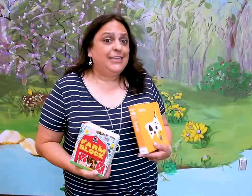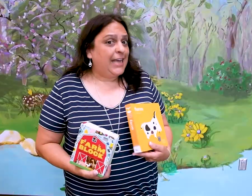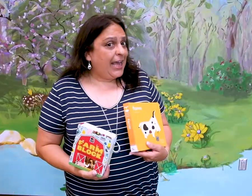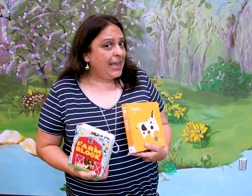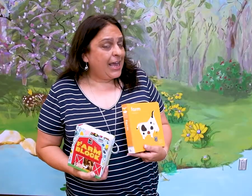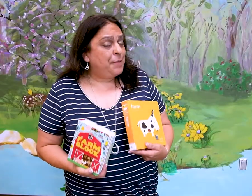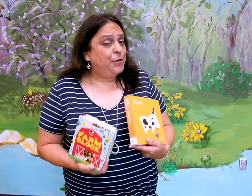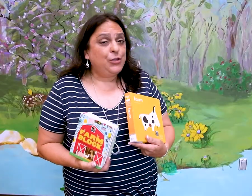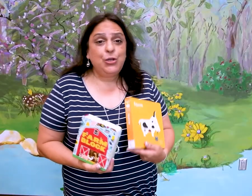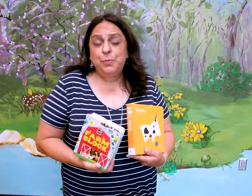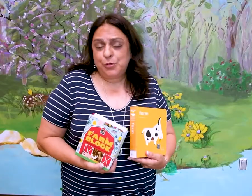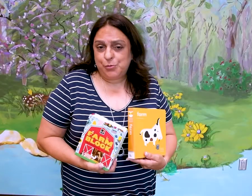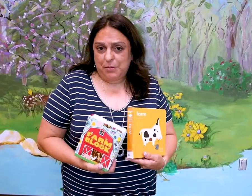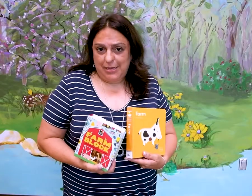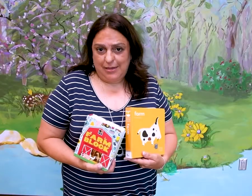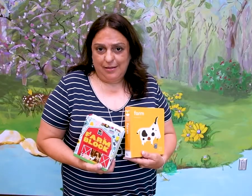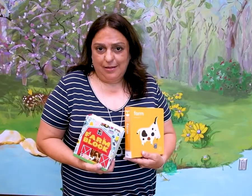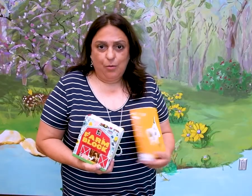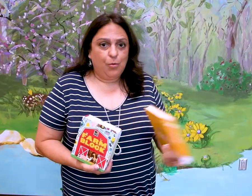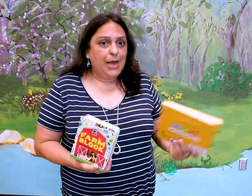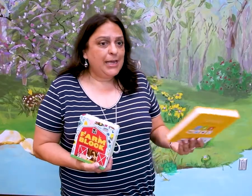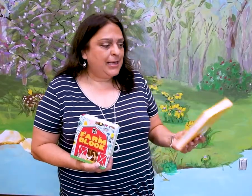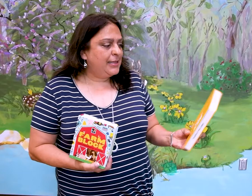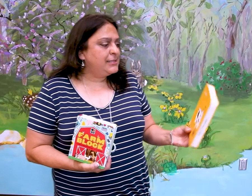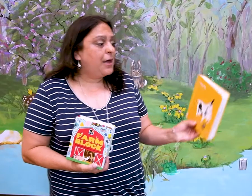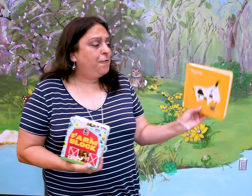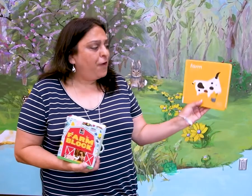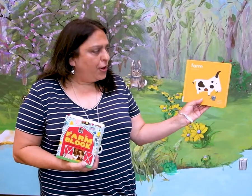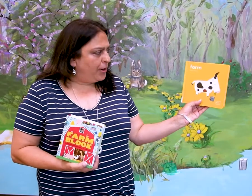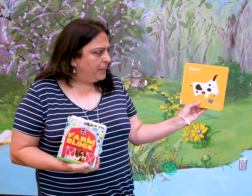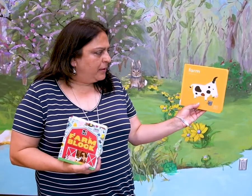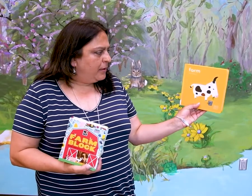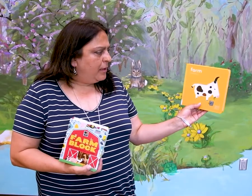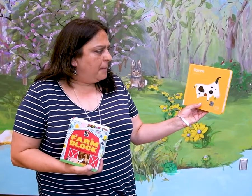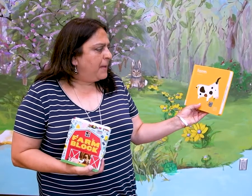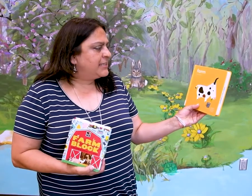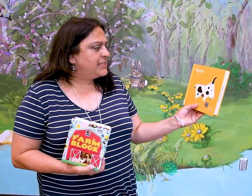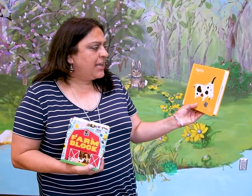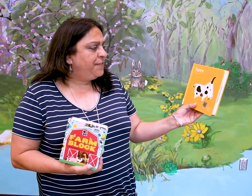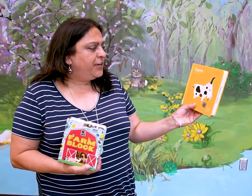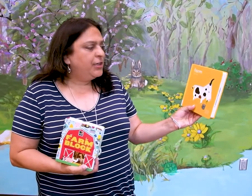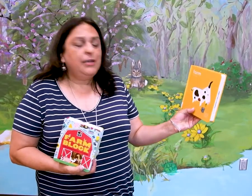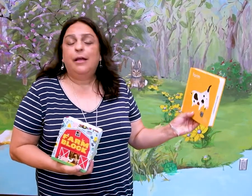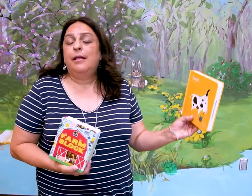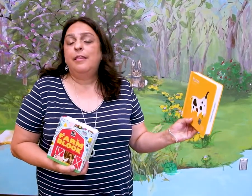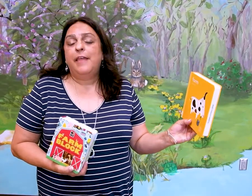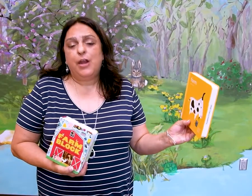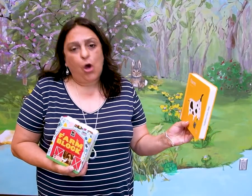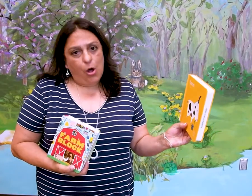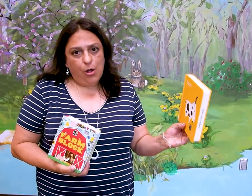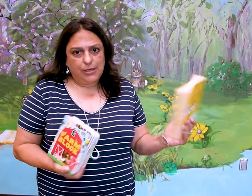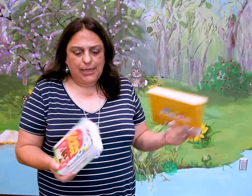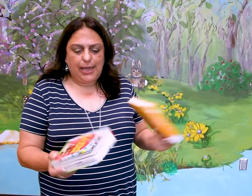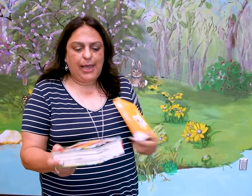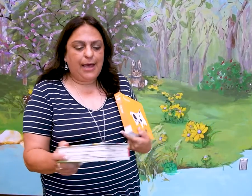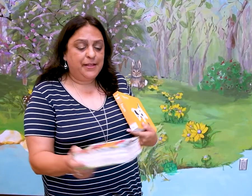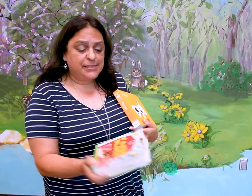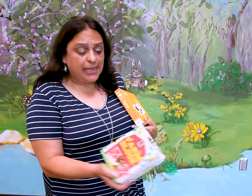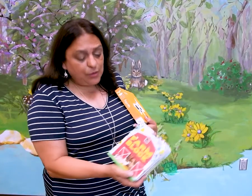Today, I brought two books with me. One is Farm by Xavier Denault. And the second one